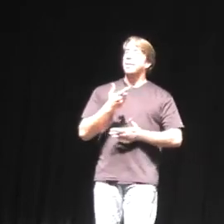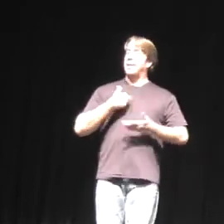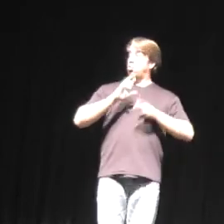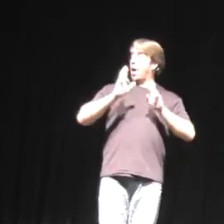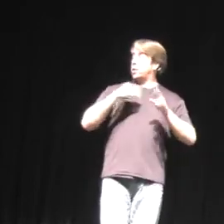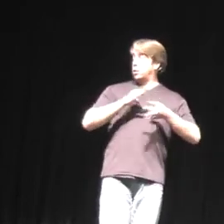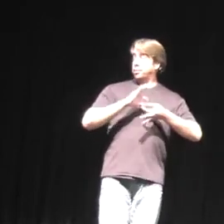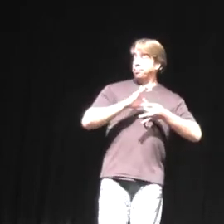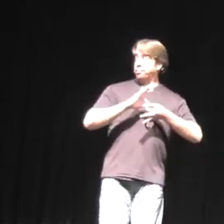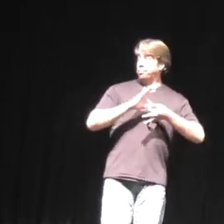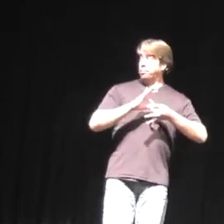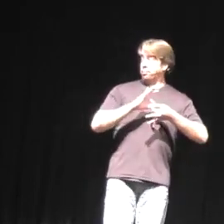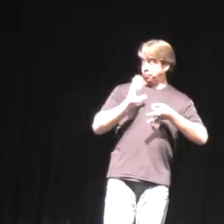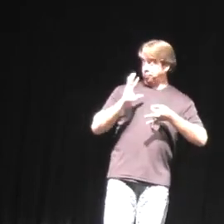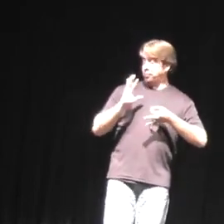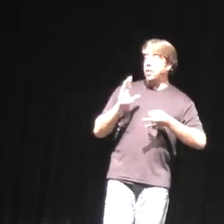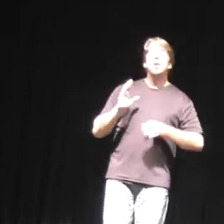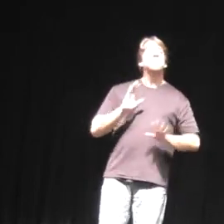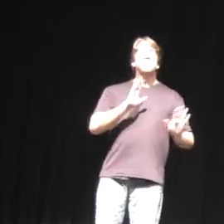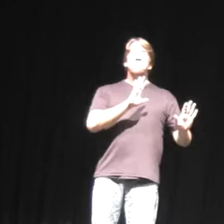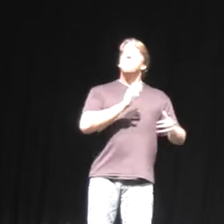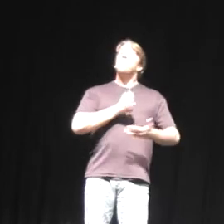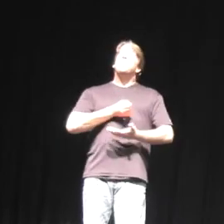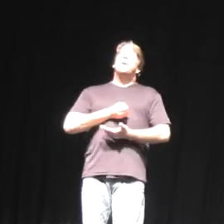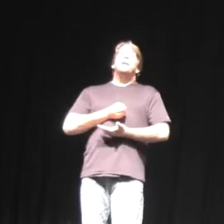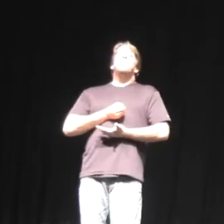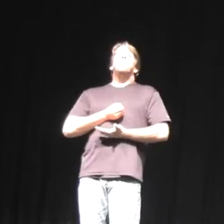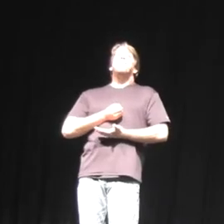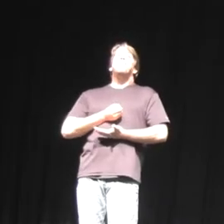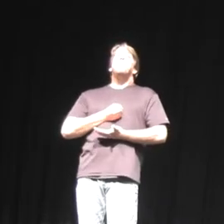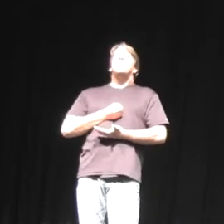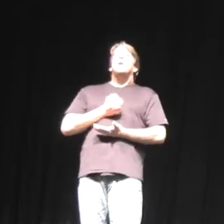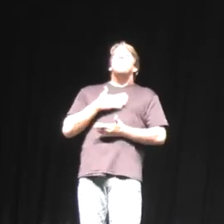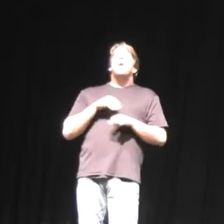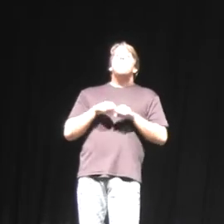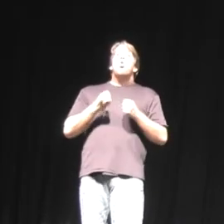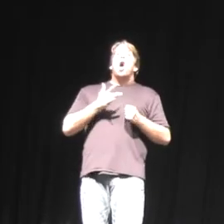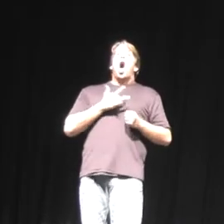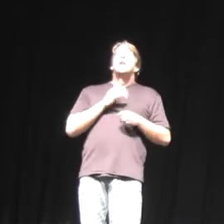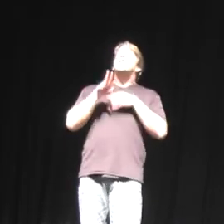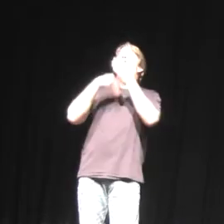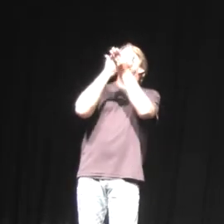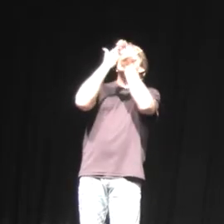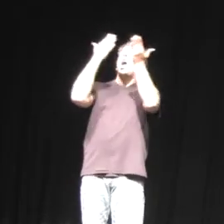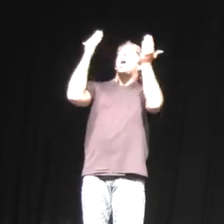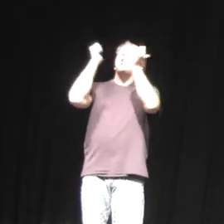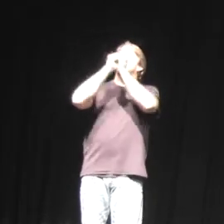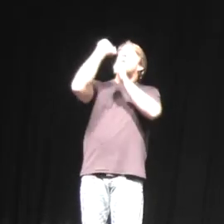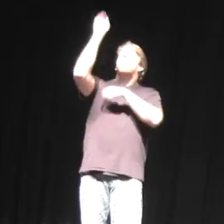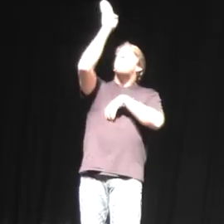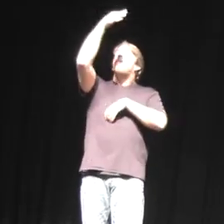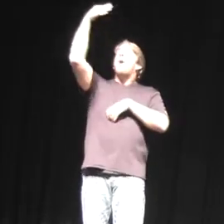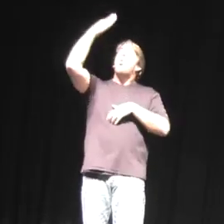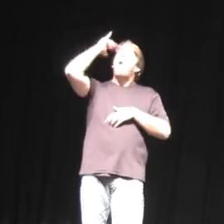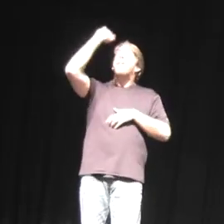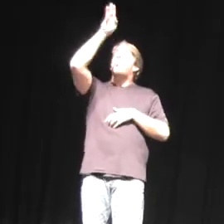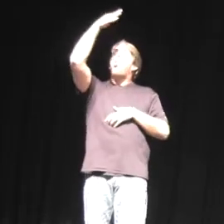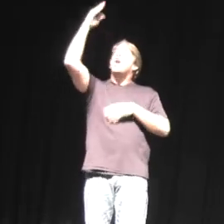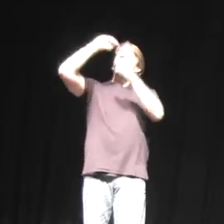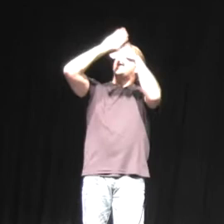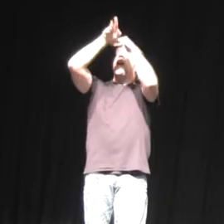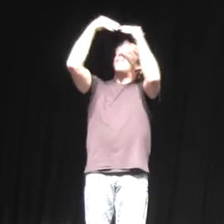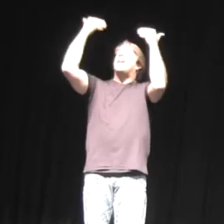standing up on stage like, she says a poem, so she's like, yo, my broken heart is in the sky with Barack Obama. Don't know why Barack Obama is there.